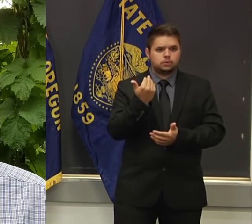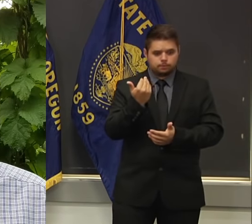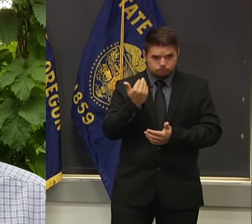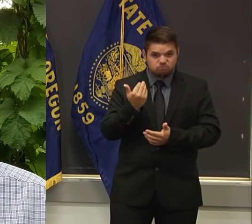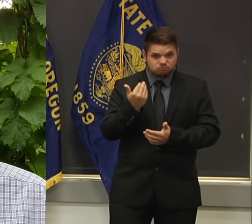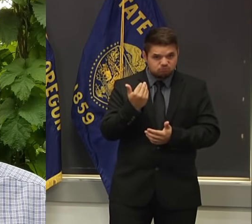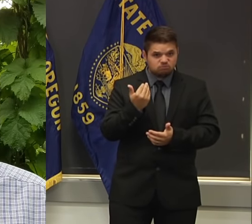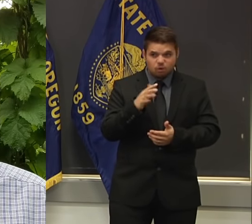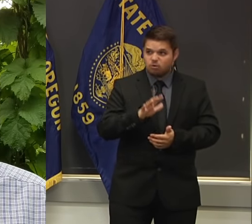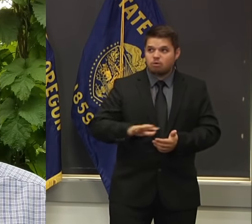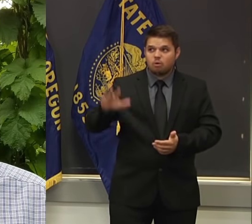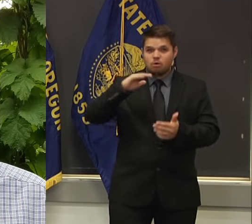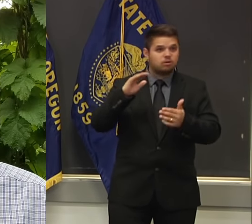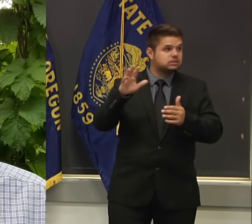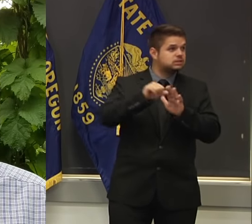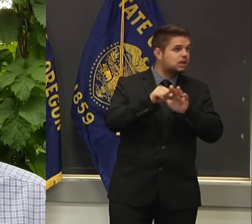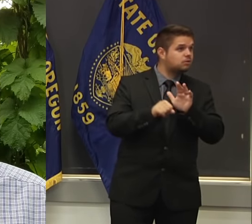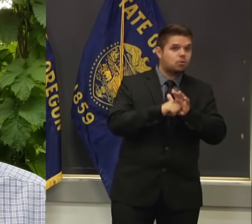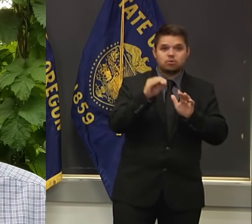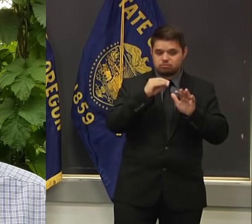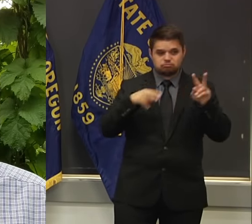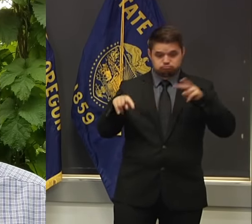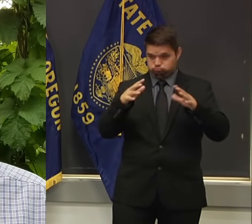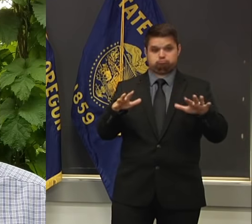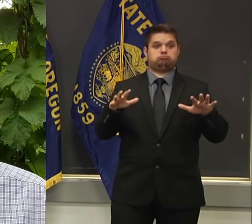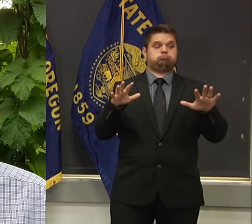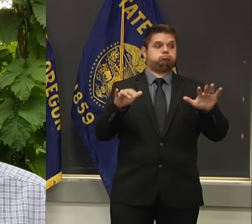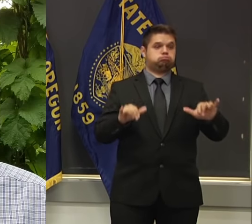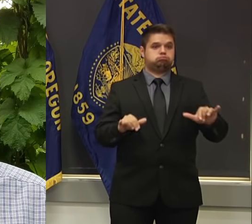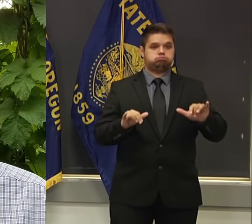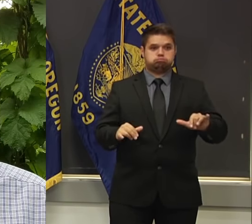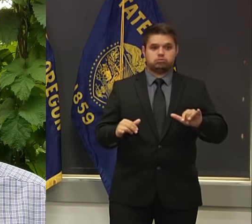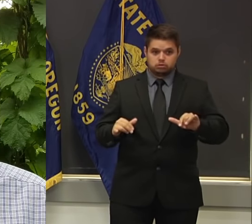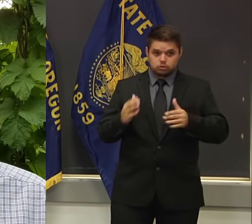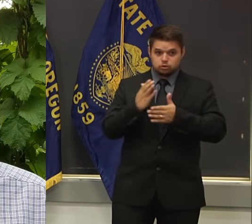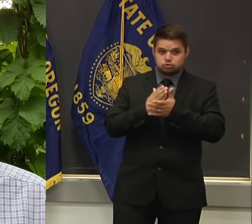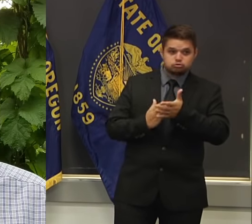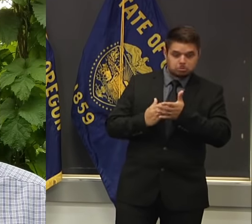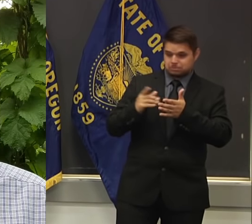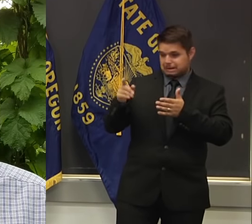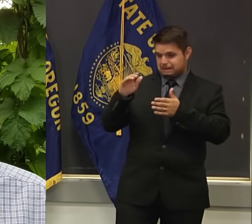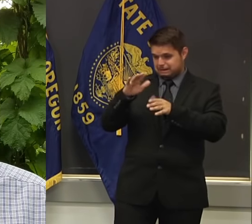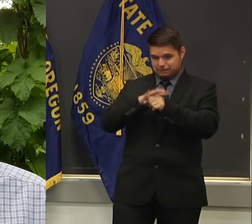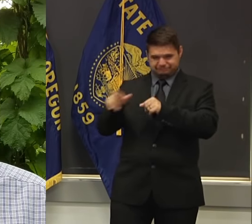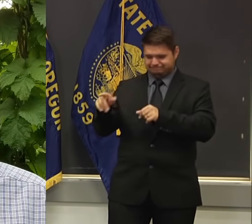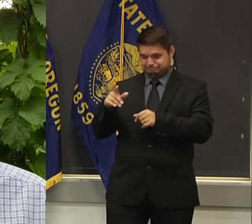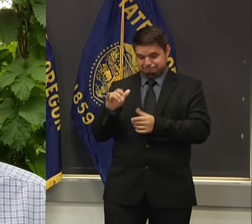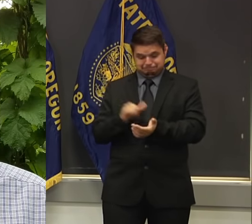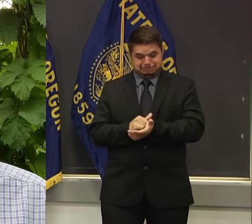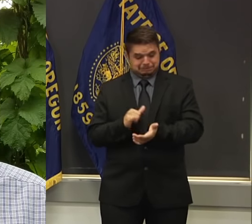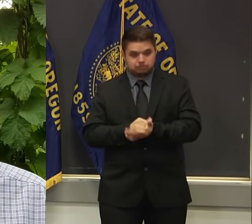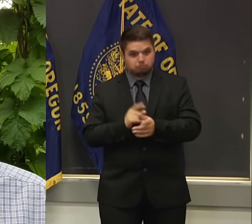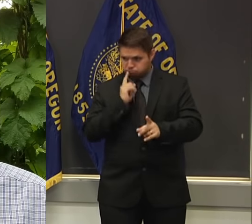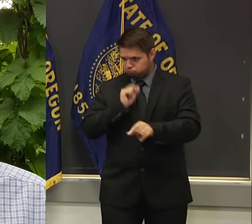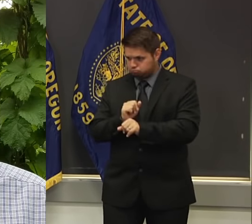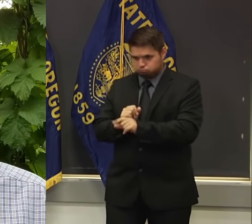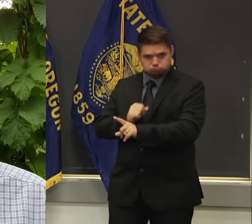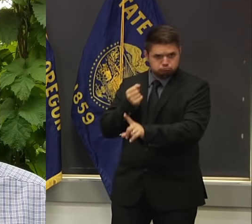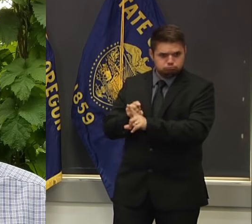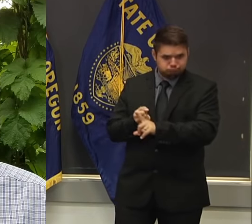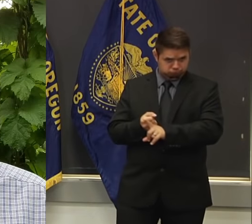coastal areas that rarely see these kinds of smoke intrusions, through the Willamette Valley and all the way to the eastern part of the